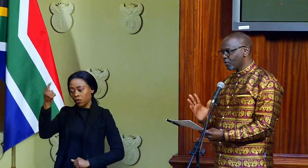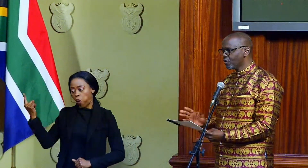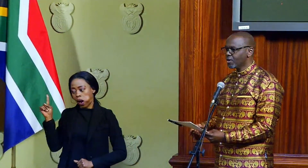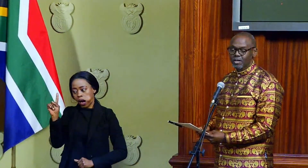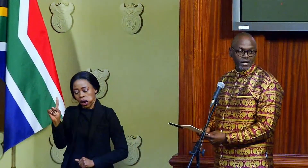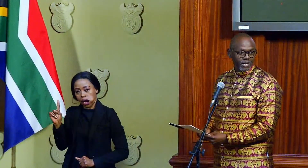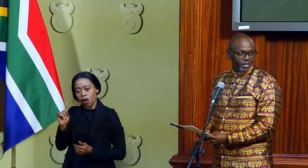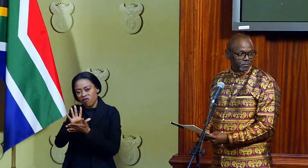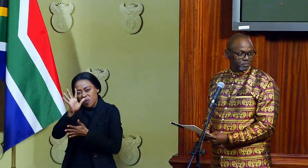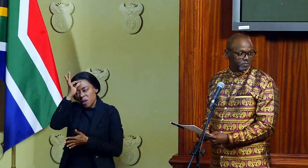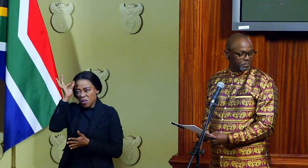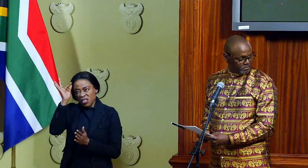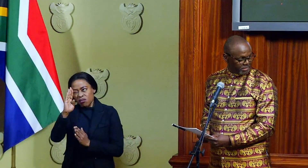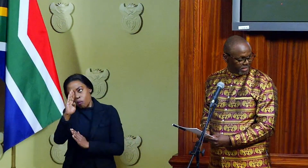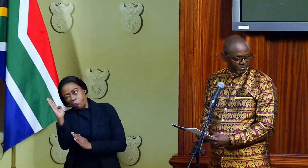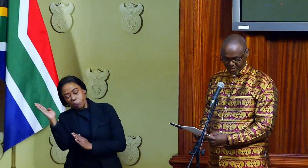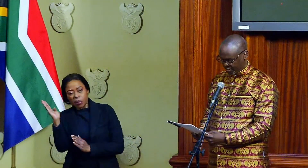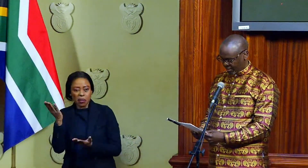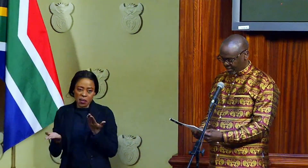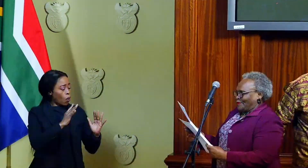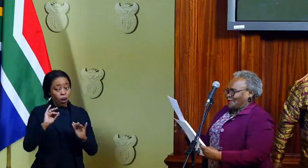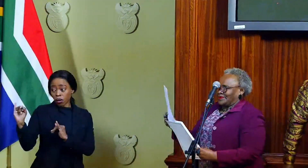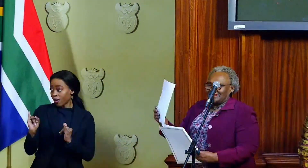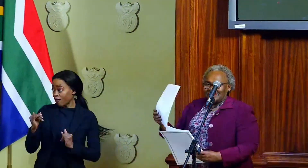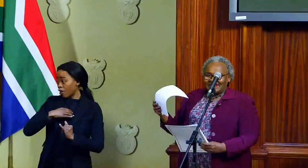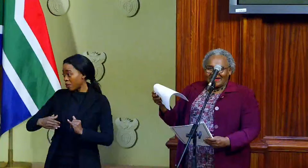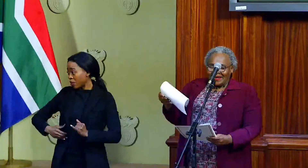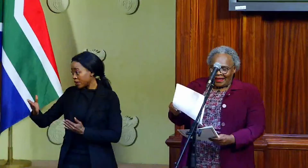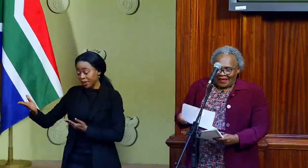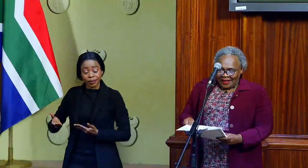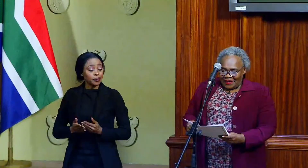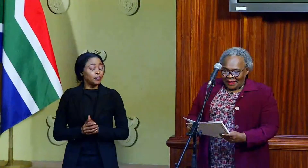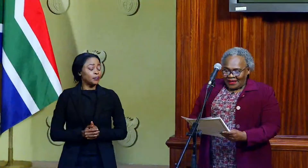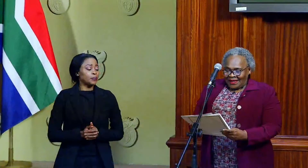and maybe more. DM?